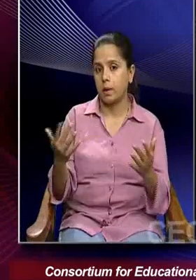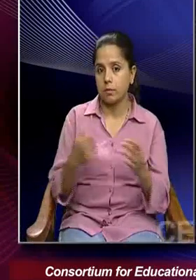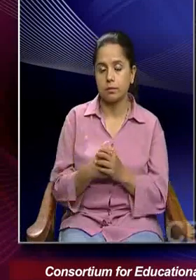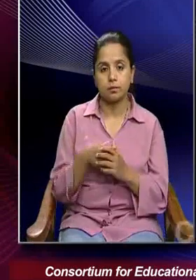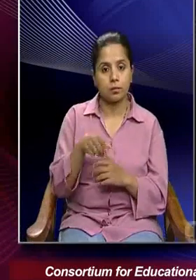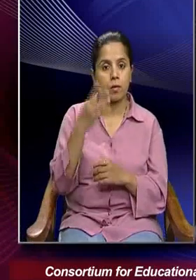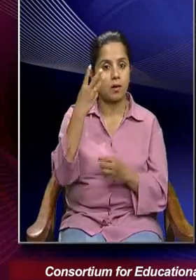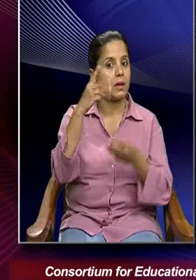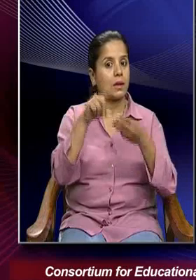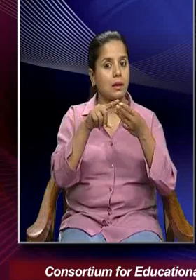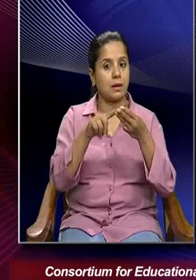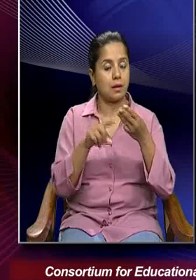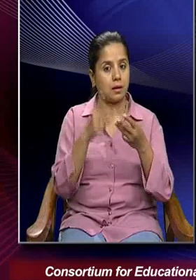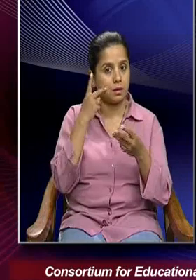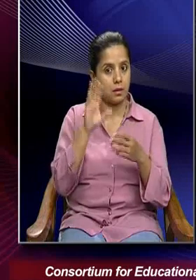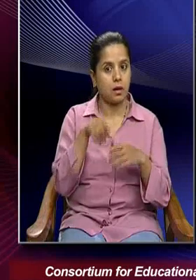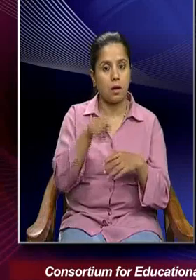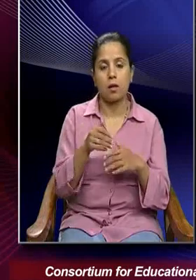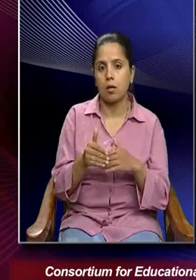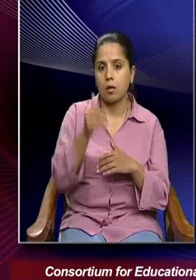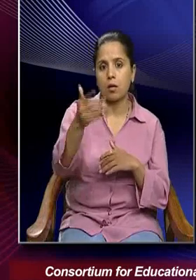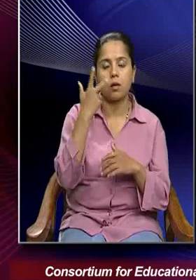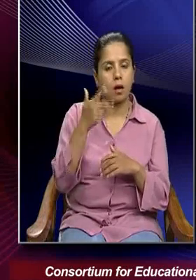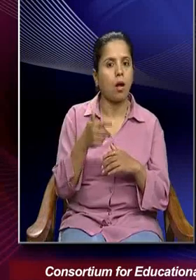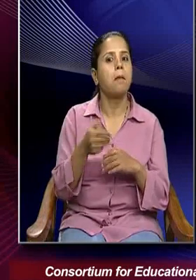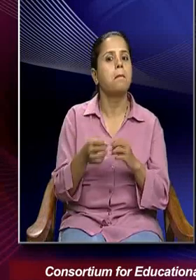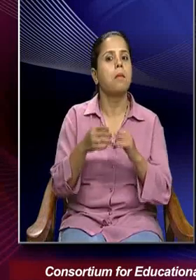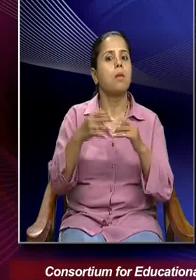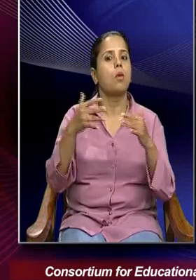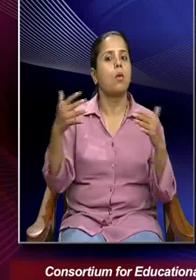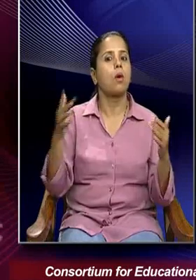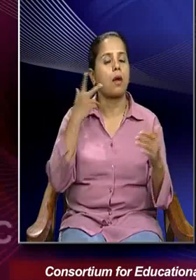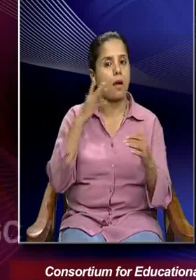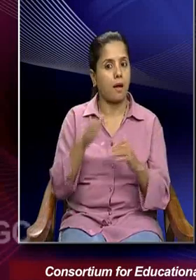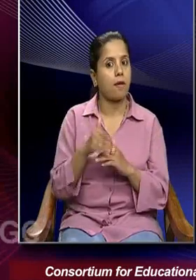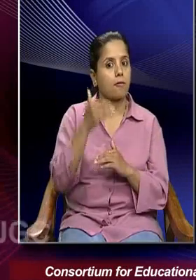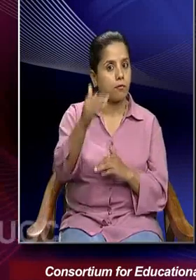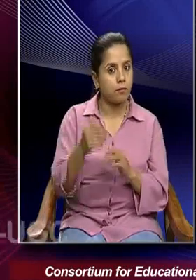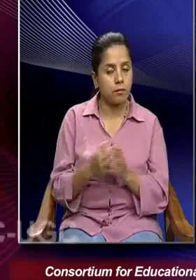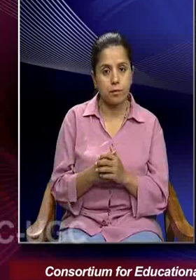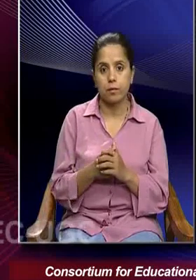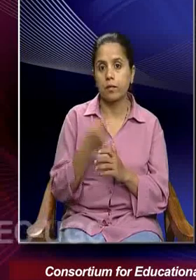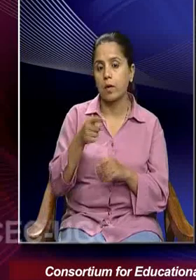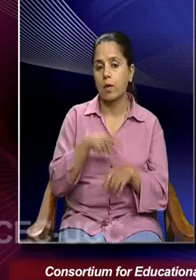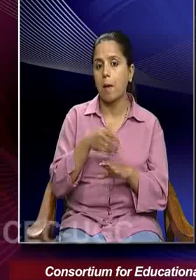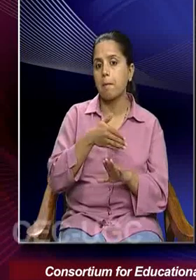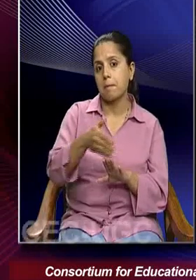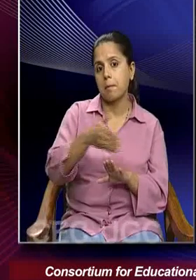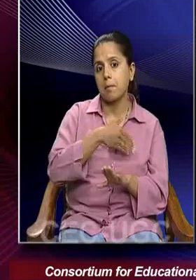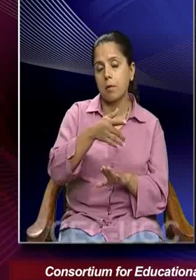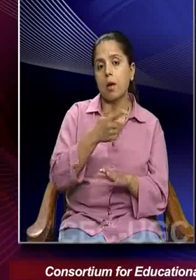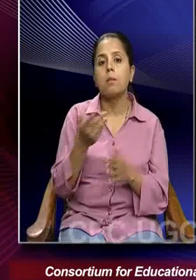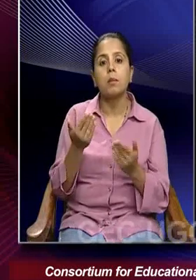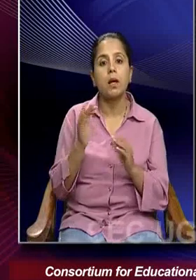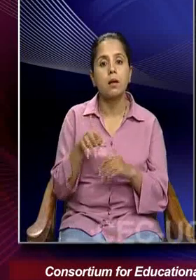These 3 steps will gradually accelerate so that in due course of time,